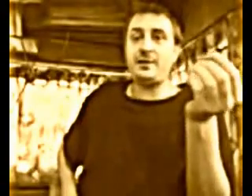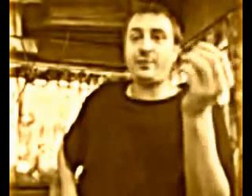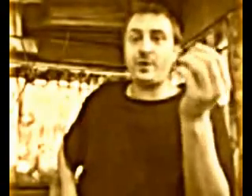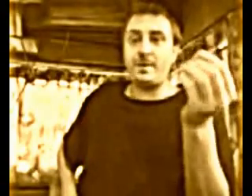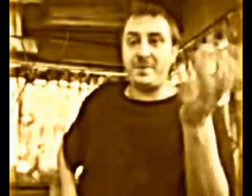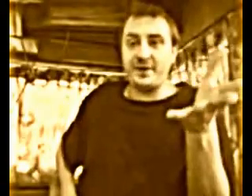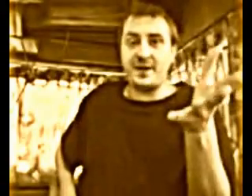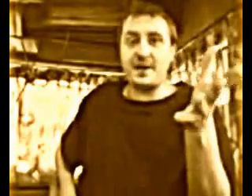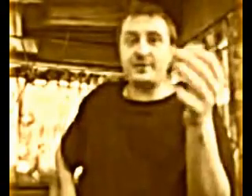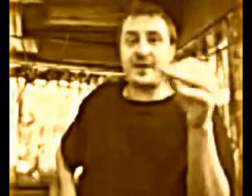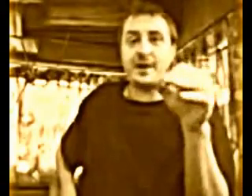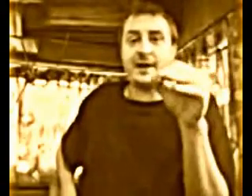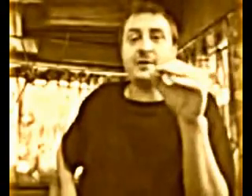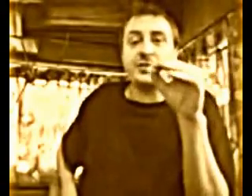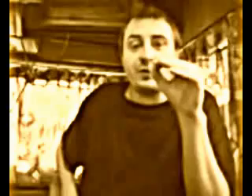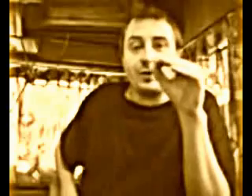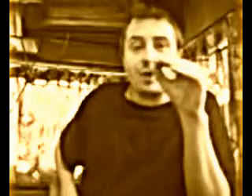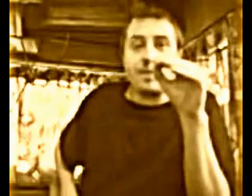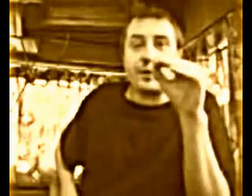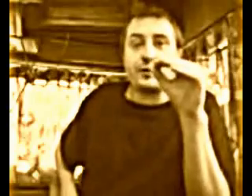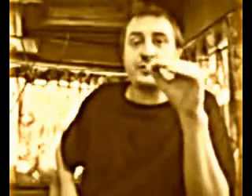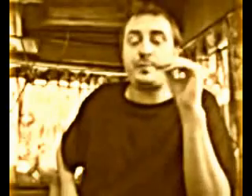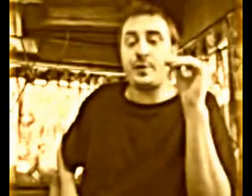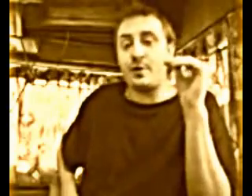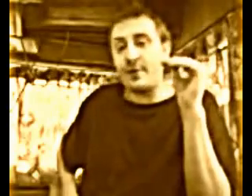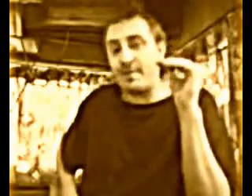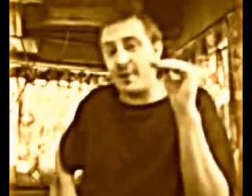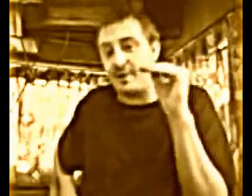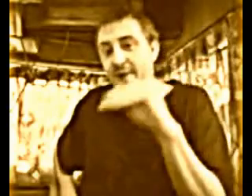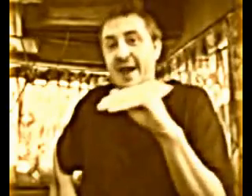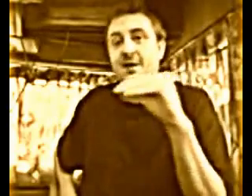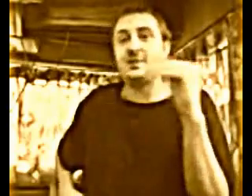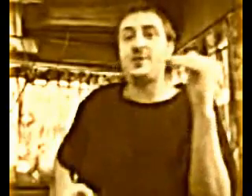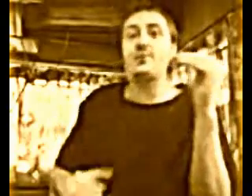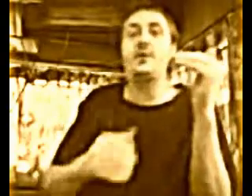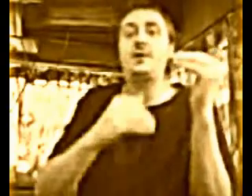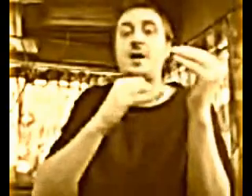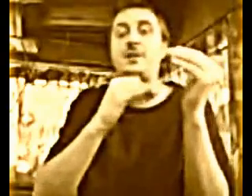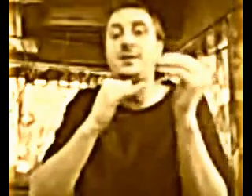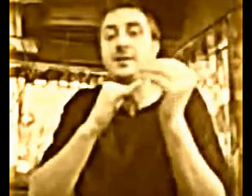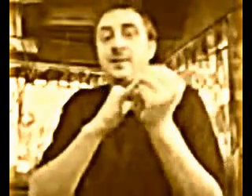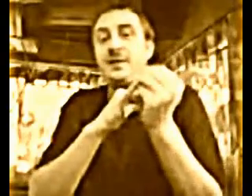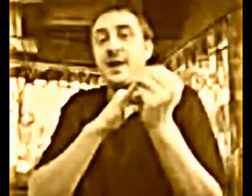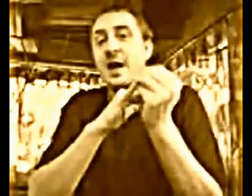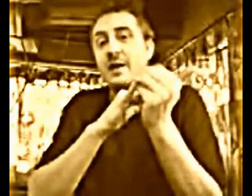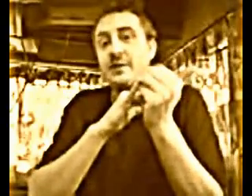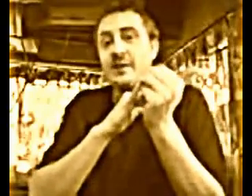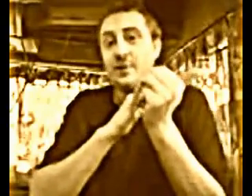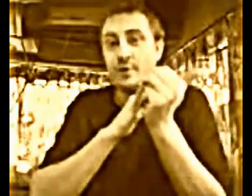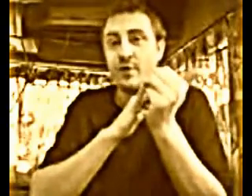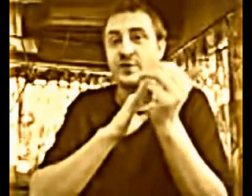$193 million. House lawmakers put all that money back. So he cut the state colleges and universities